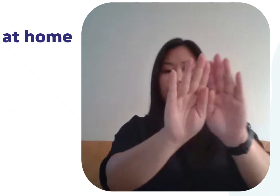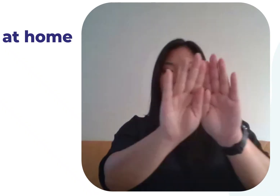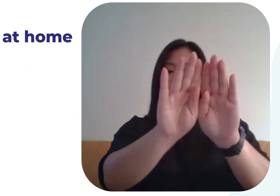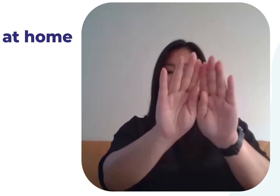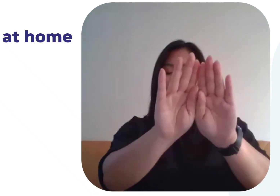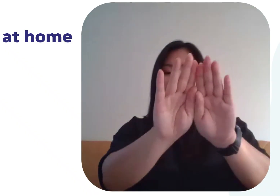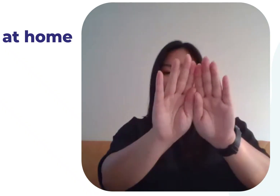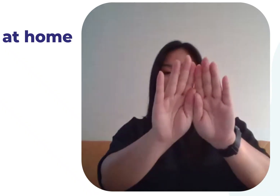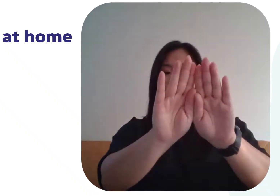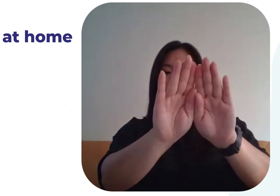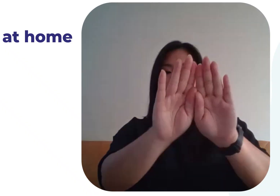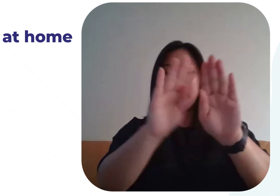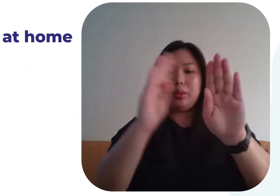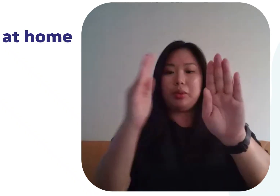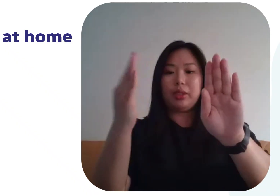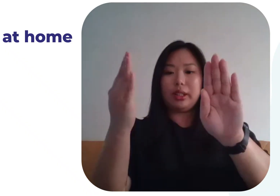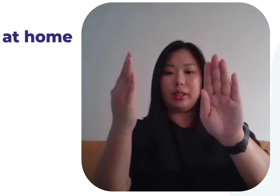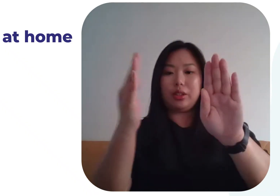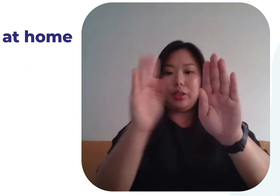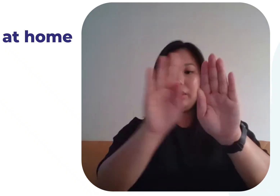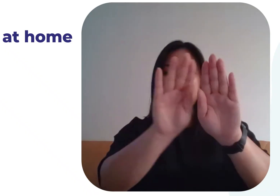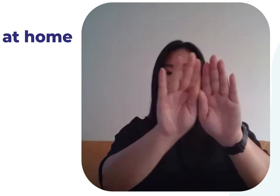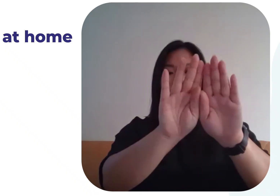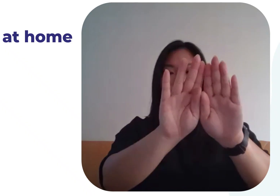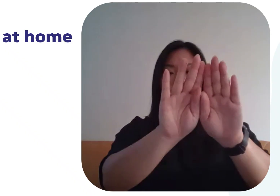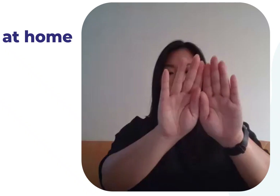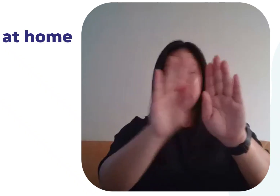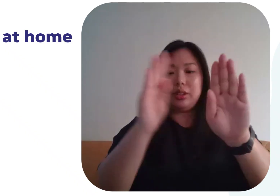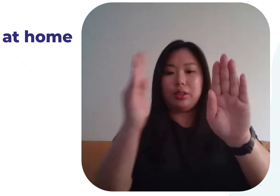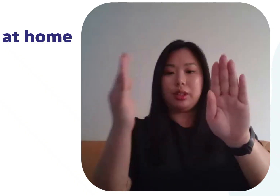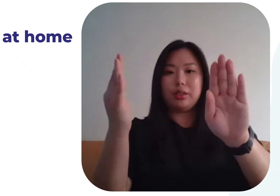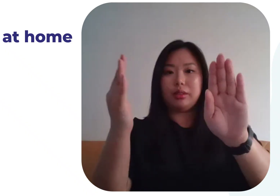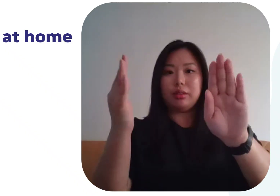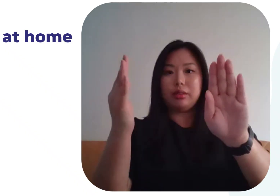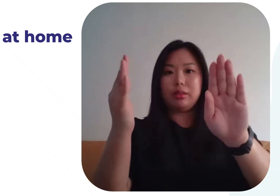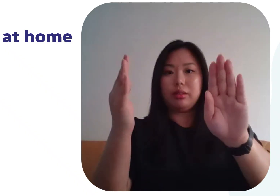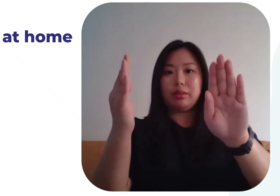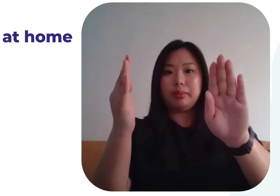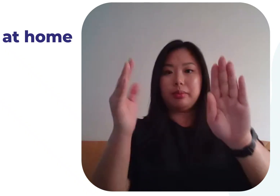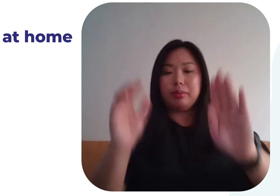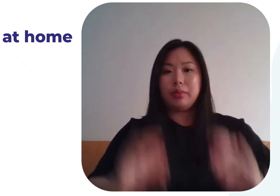Door, hands together and open one like a door. Door.